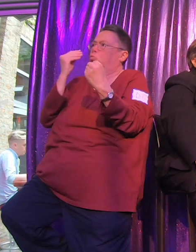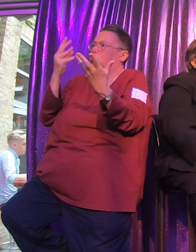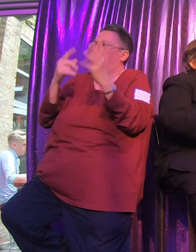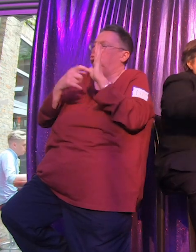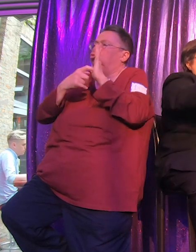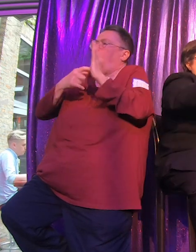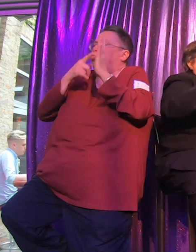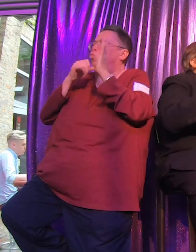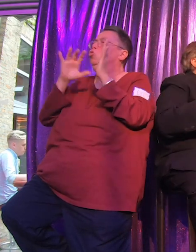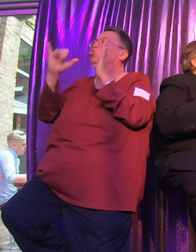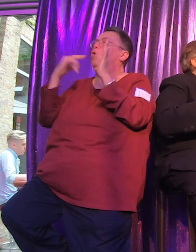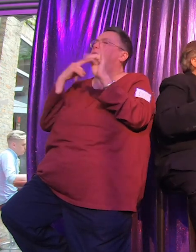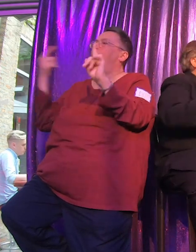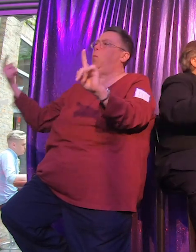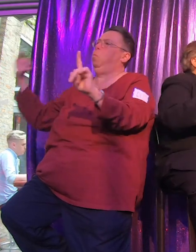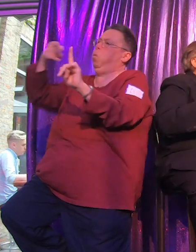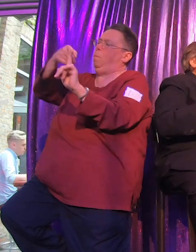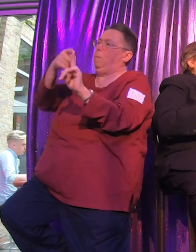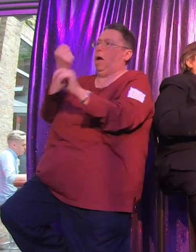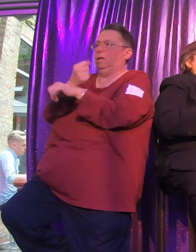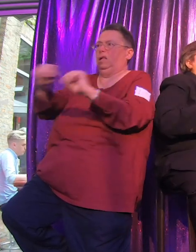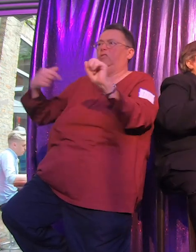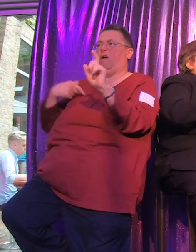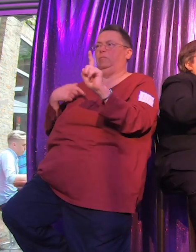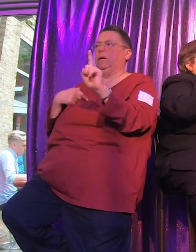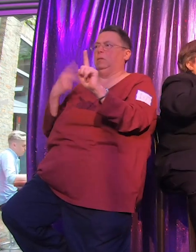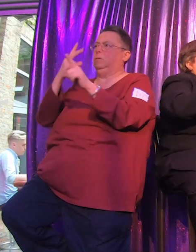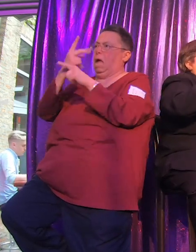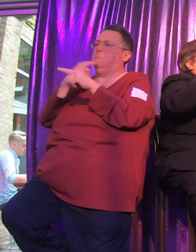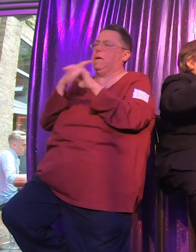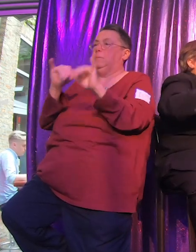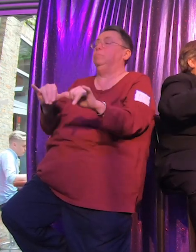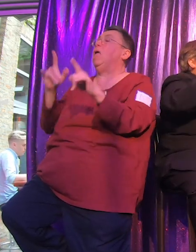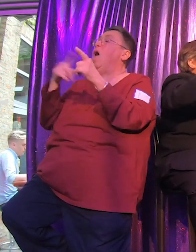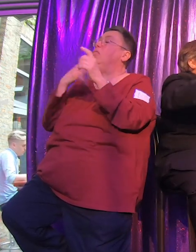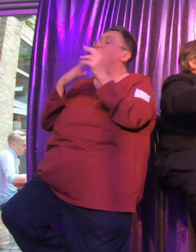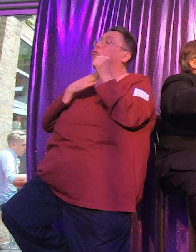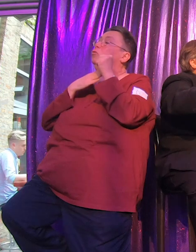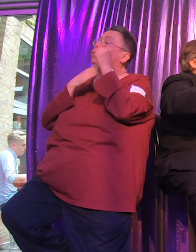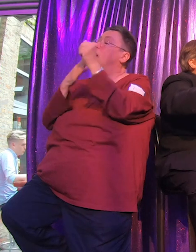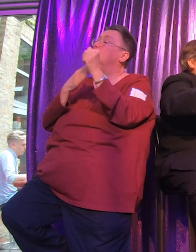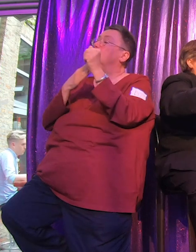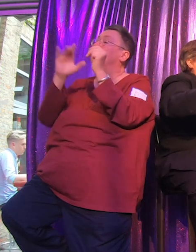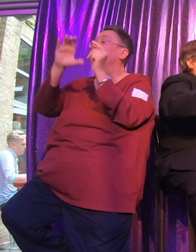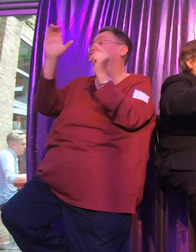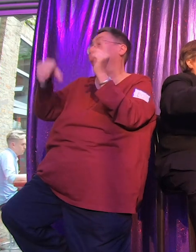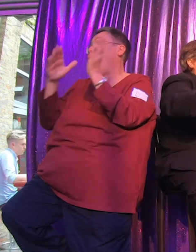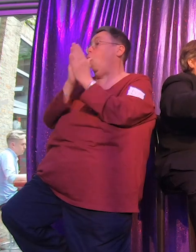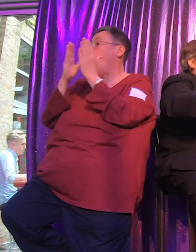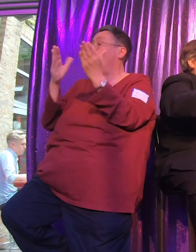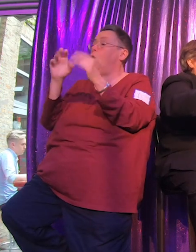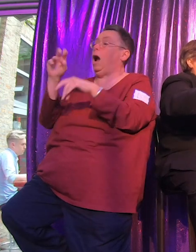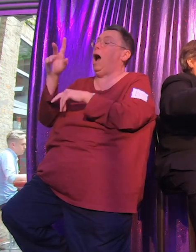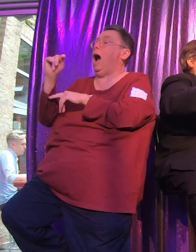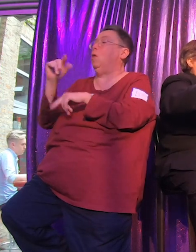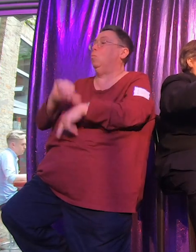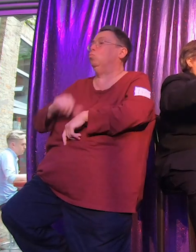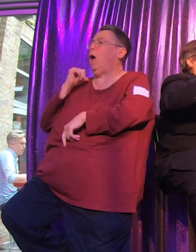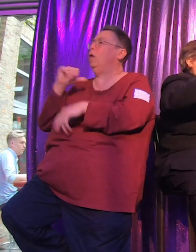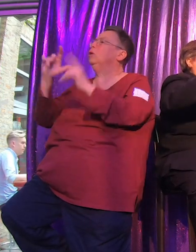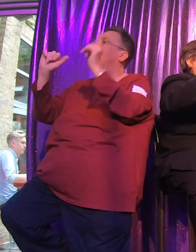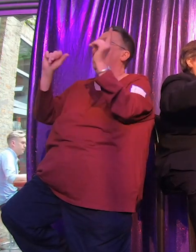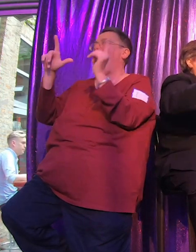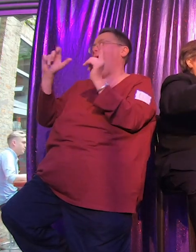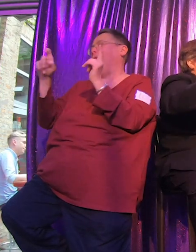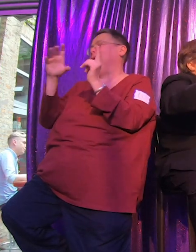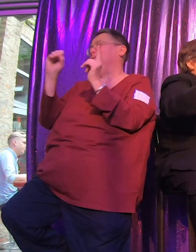were. So that brought me back. It saved me. And it just so happened that it led to doing the Out and Proud Chicago book because WTTW, Alex and Dan